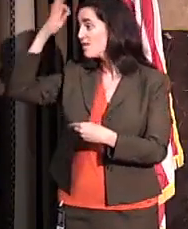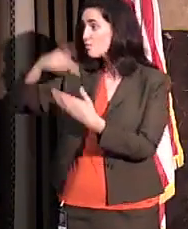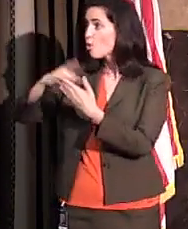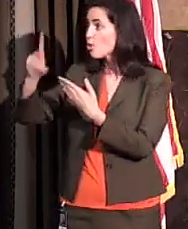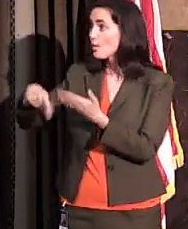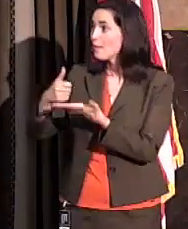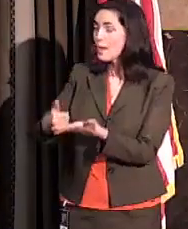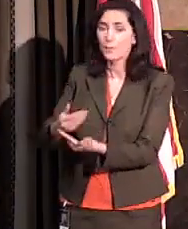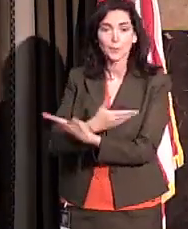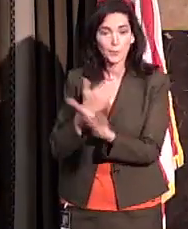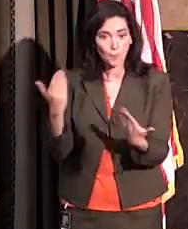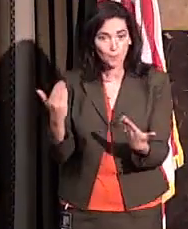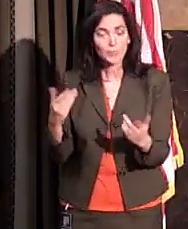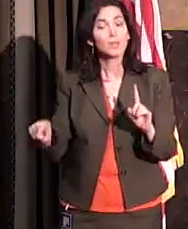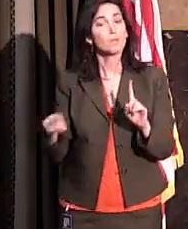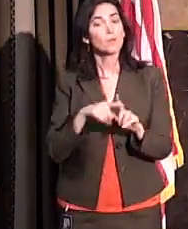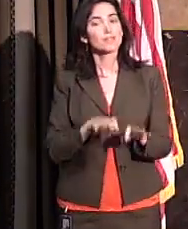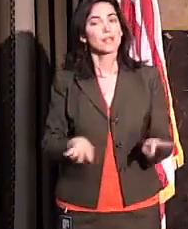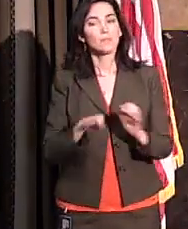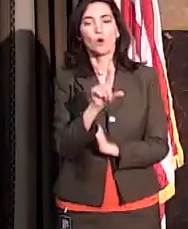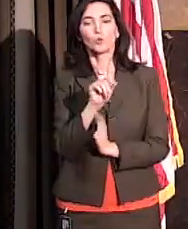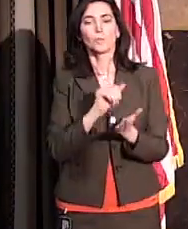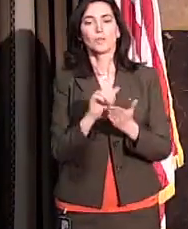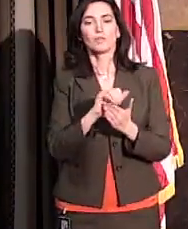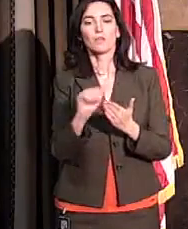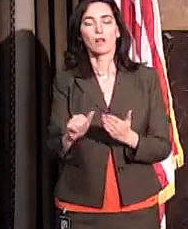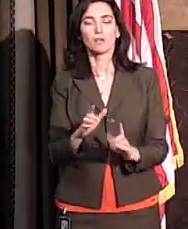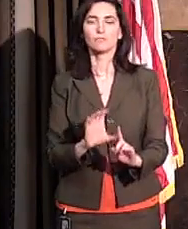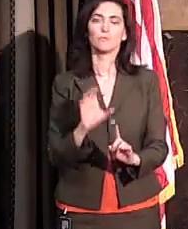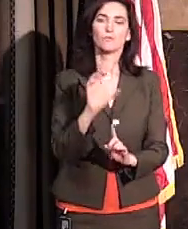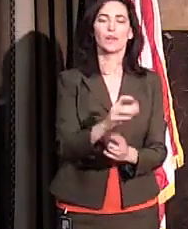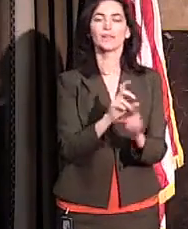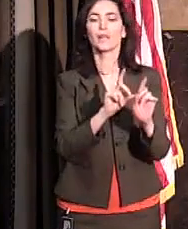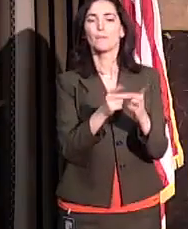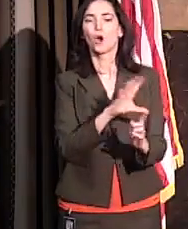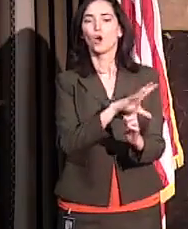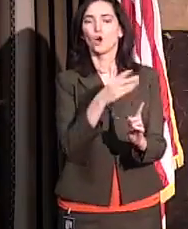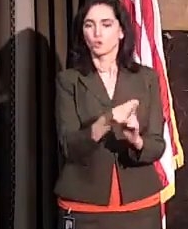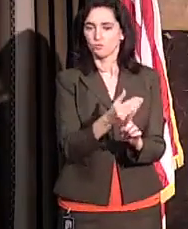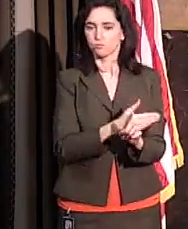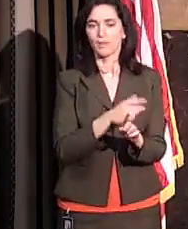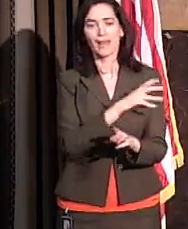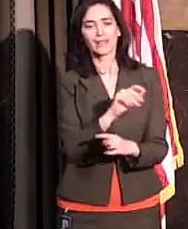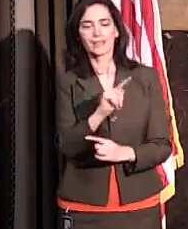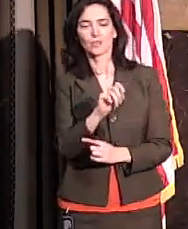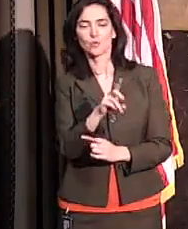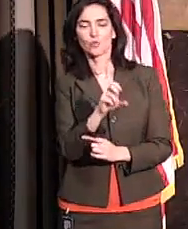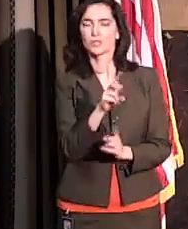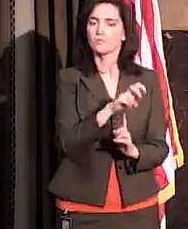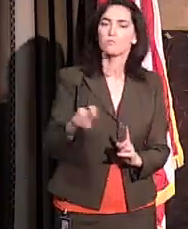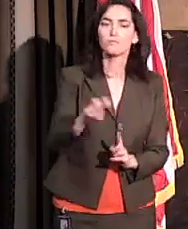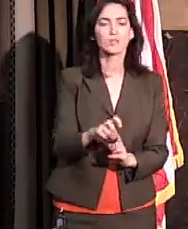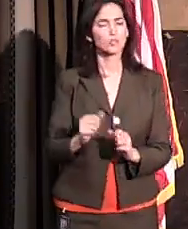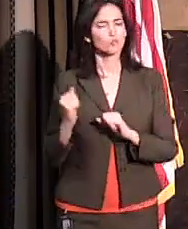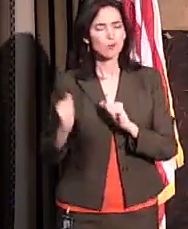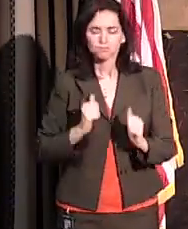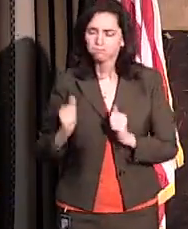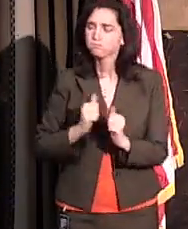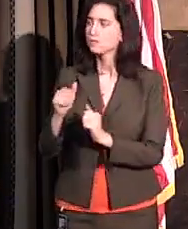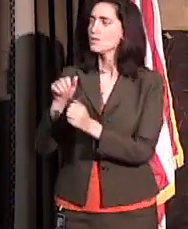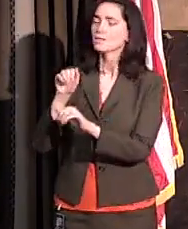it's important that $20 million be provided to the Department of Culture, Recreation, and Tourism to aggressively market the state to make up for